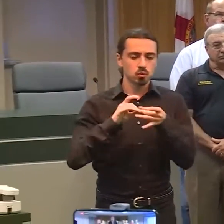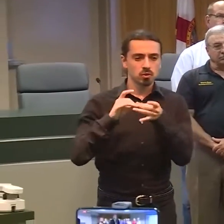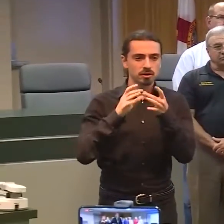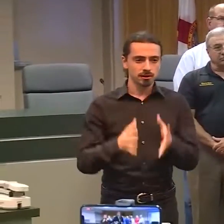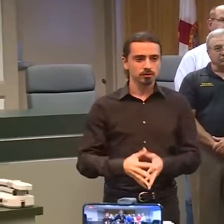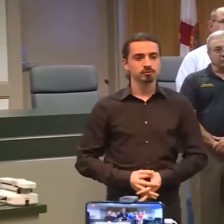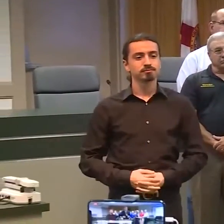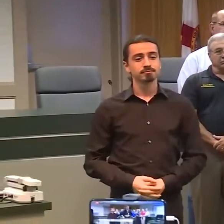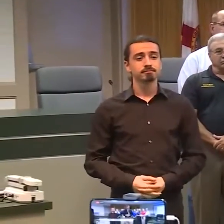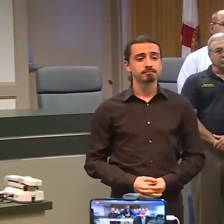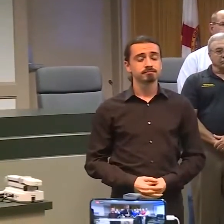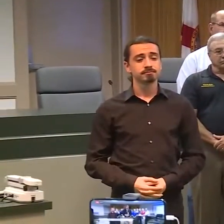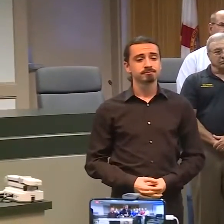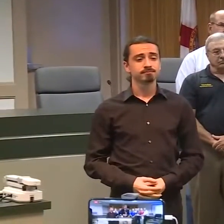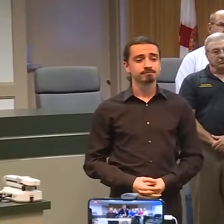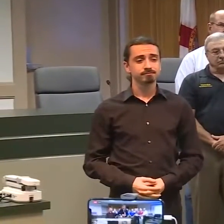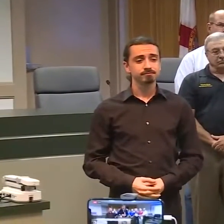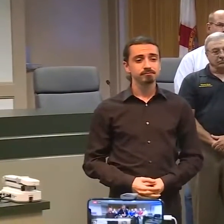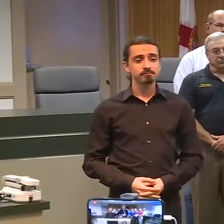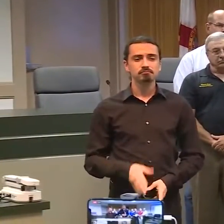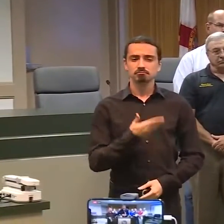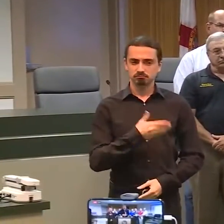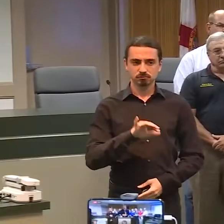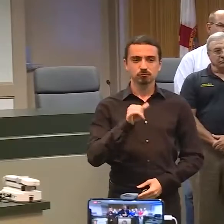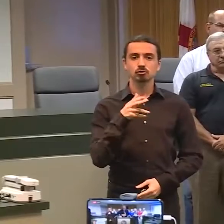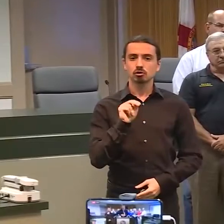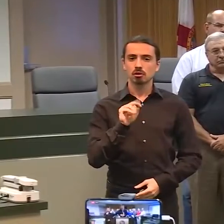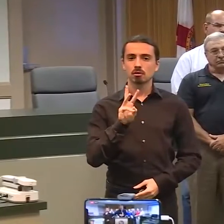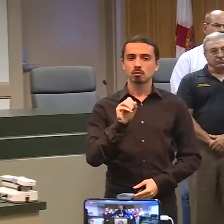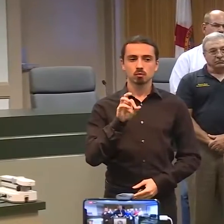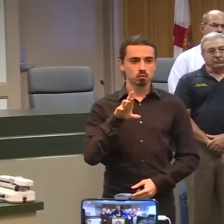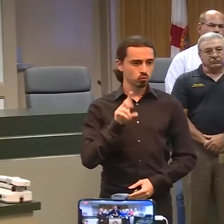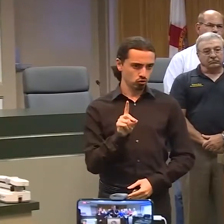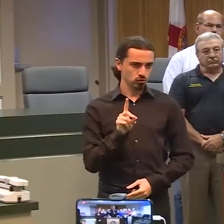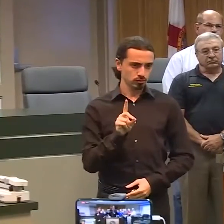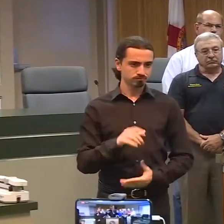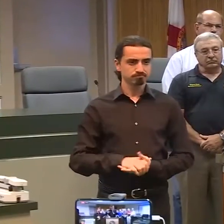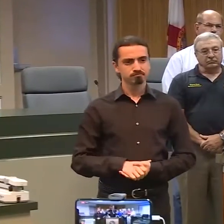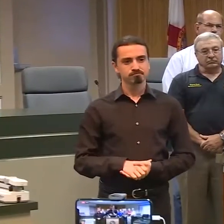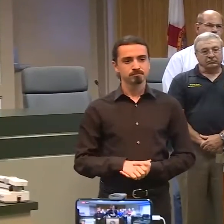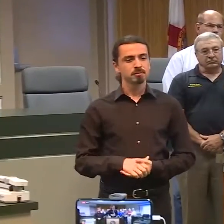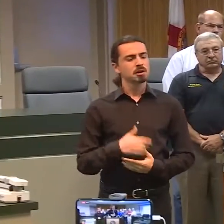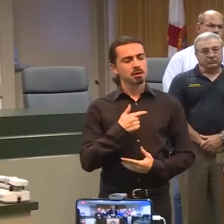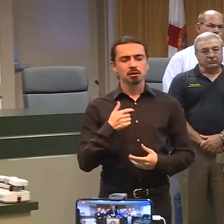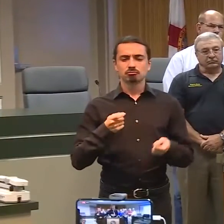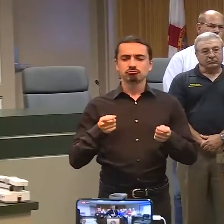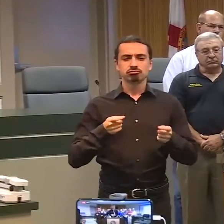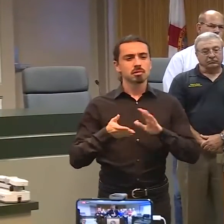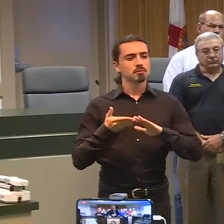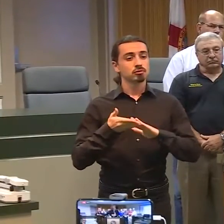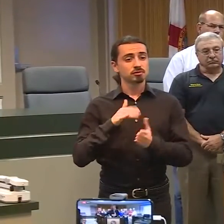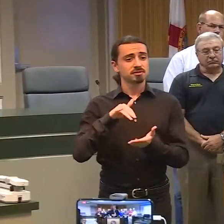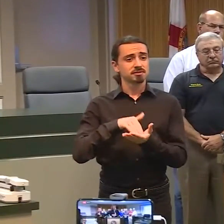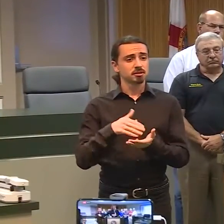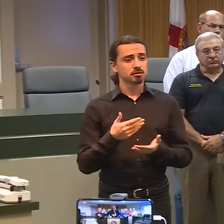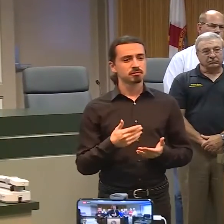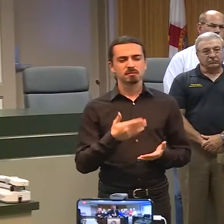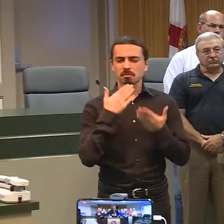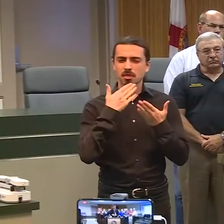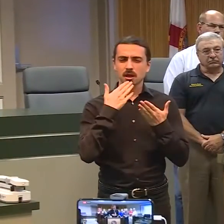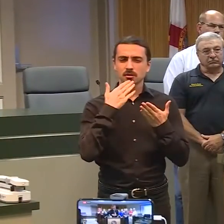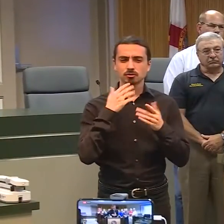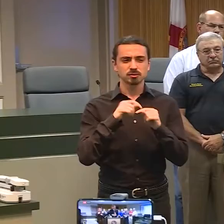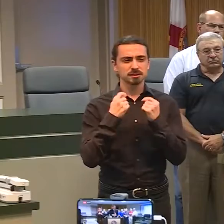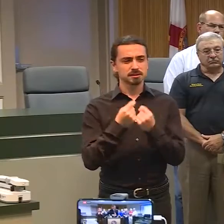As you said, John Ward, I'm working at the Emergency Operations Center, and first of all, I'd like to thank the entire leadership team you see behind us has